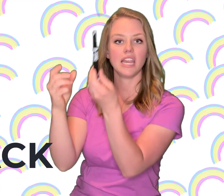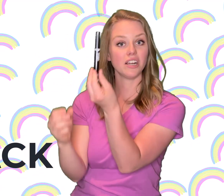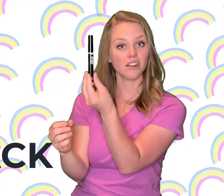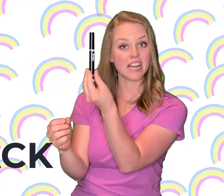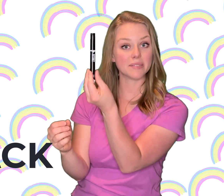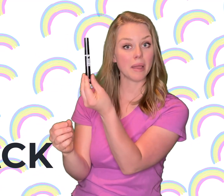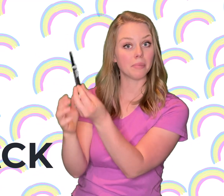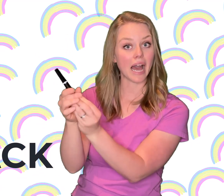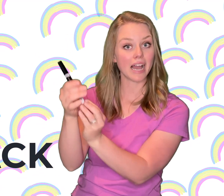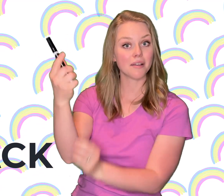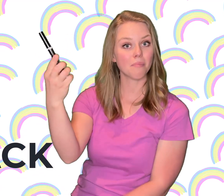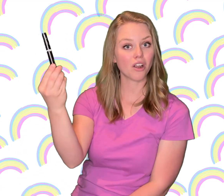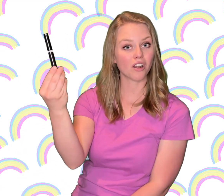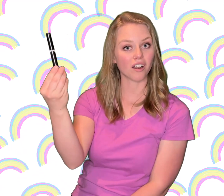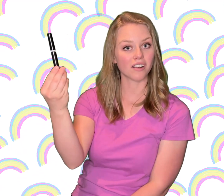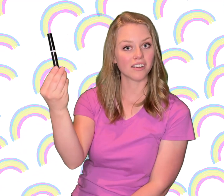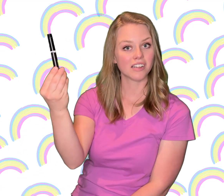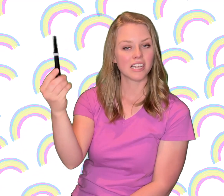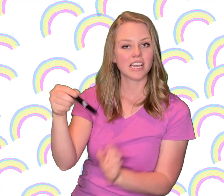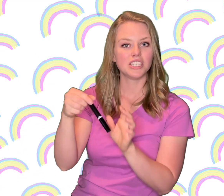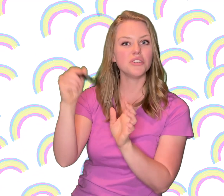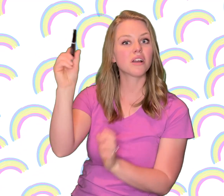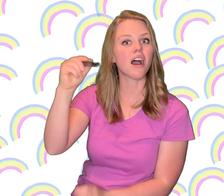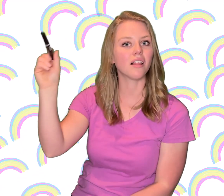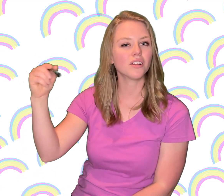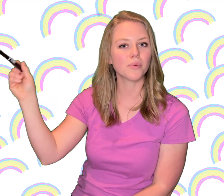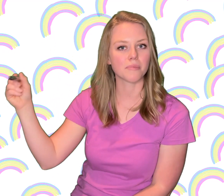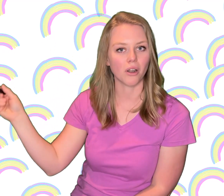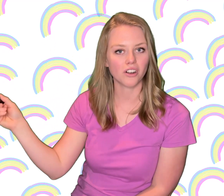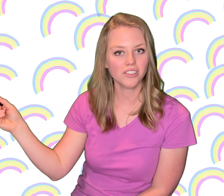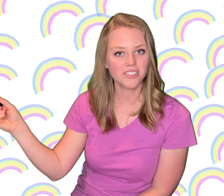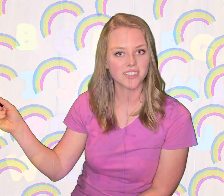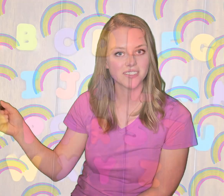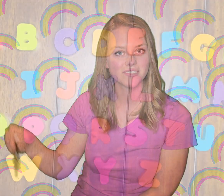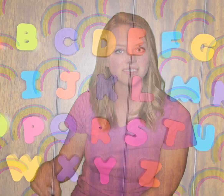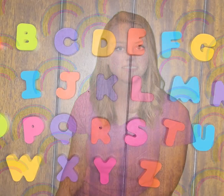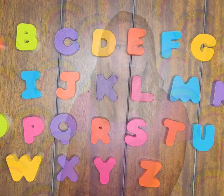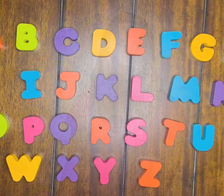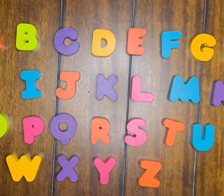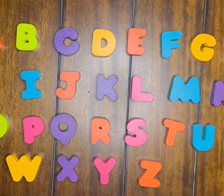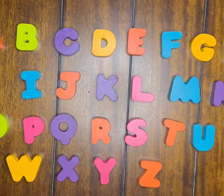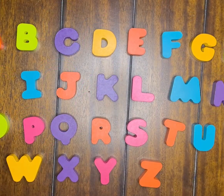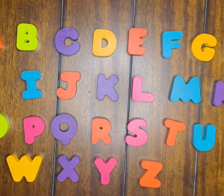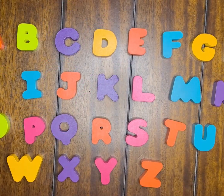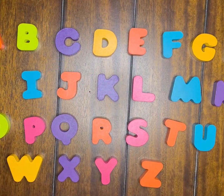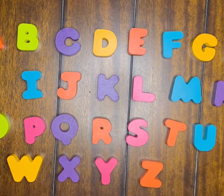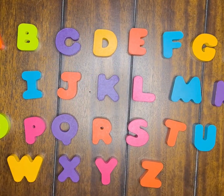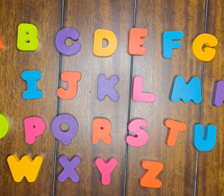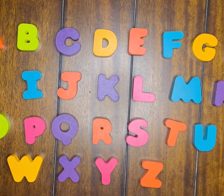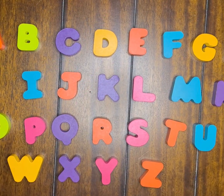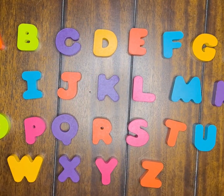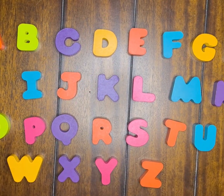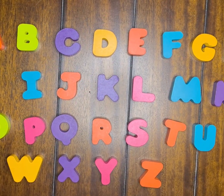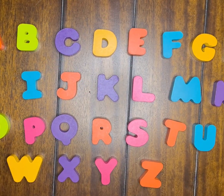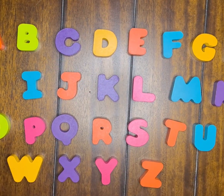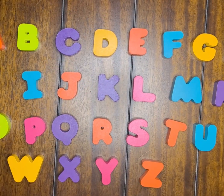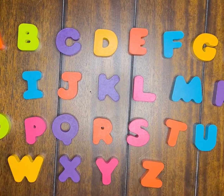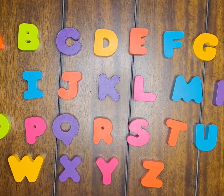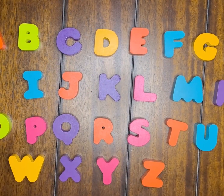Here is my black marker. Do you color with markers? Can you point to the letters that are